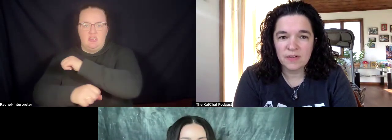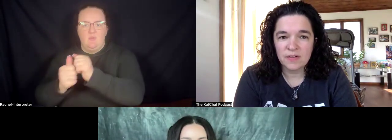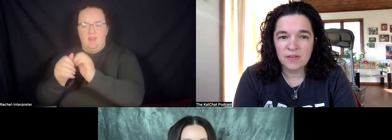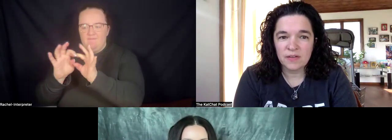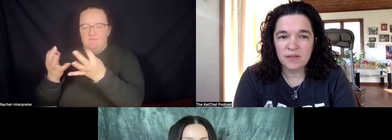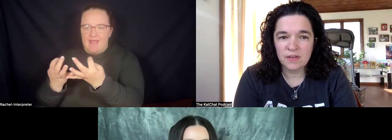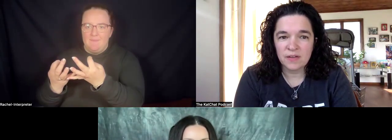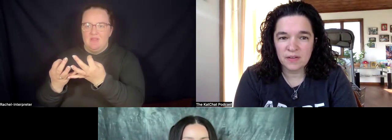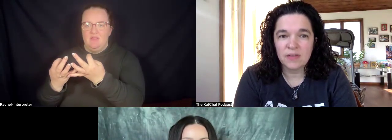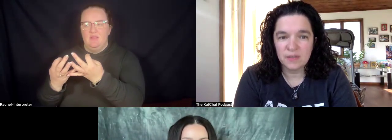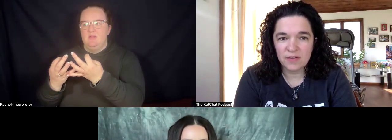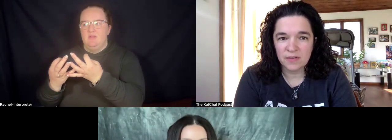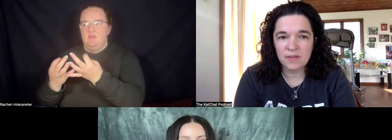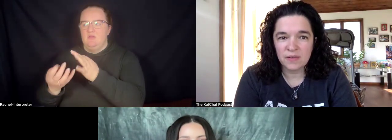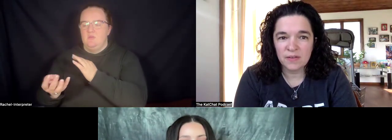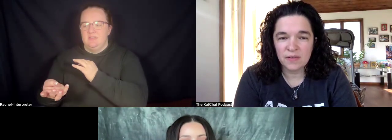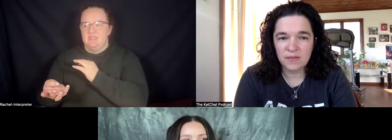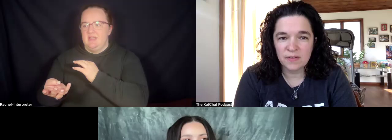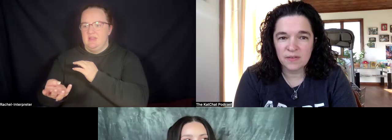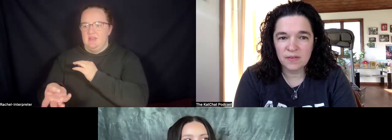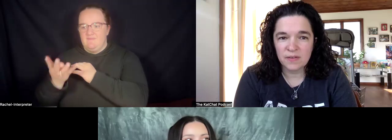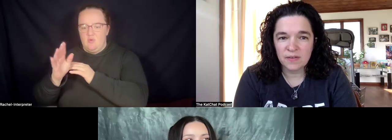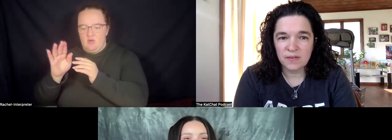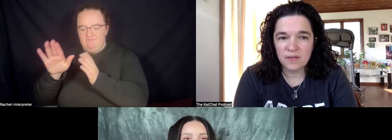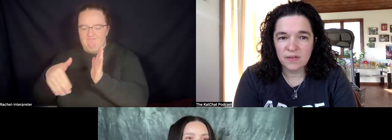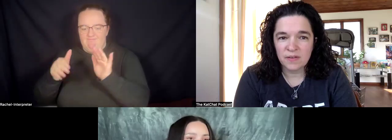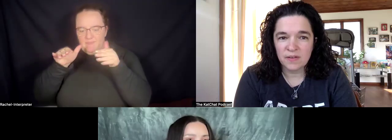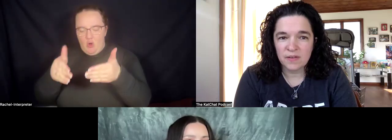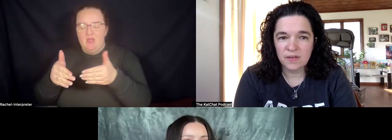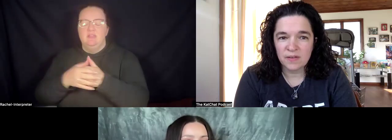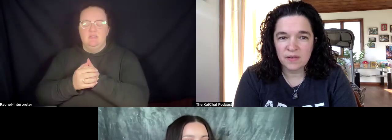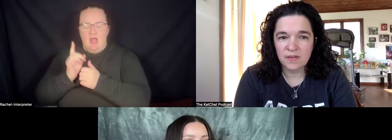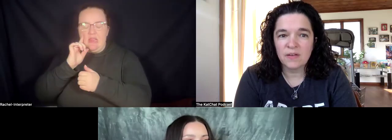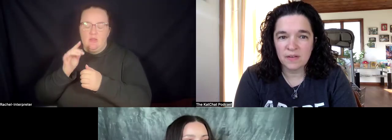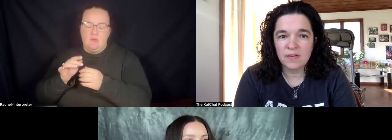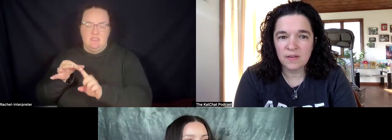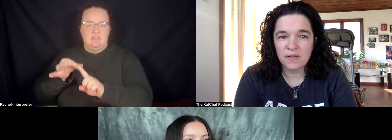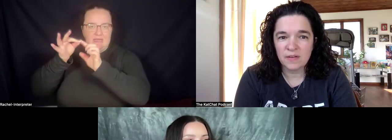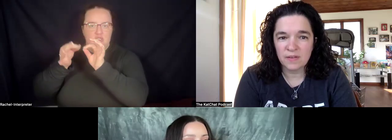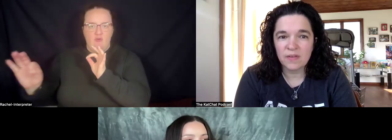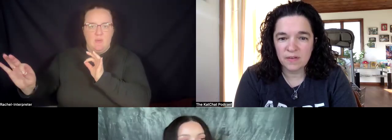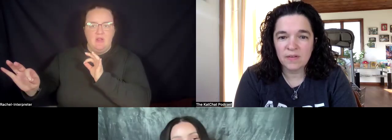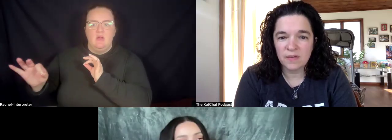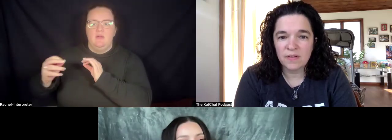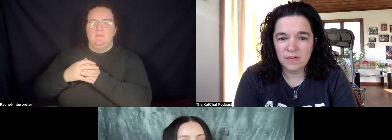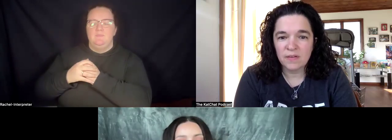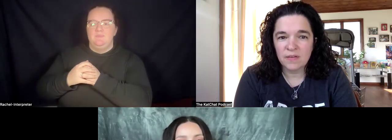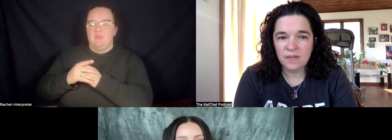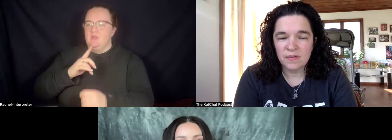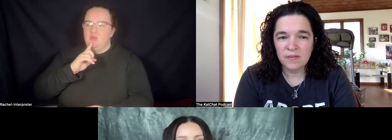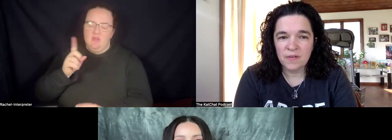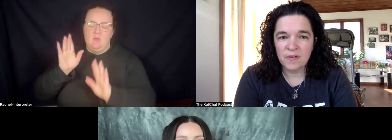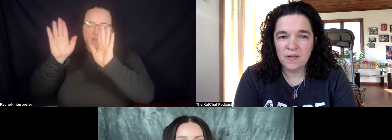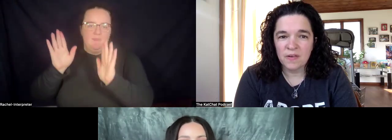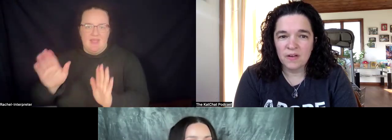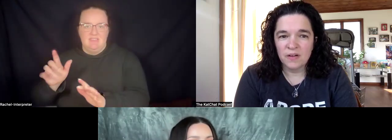being like foremost center was a really special formula, and it was wonderful like